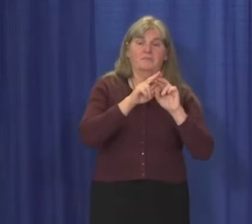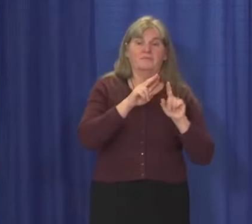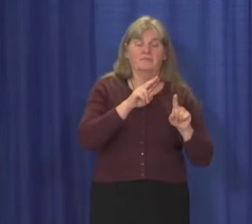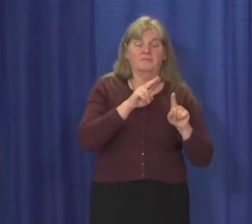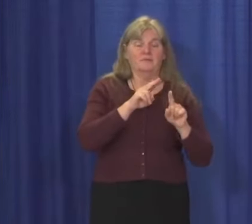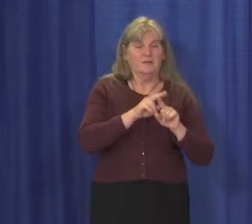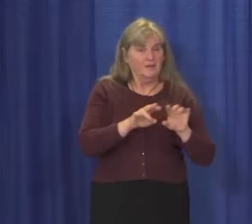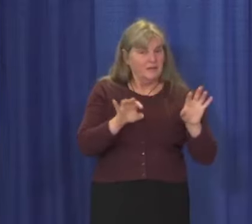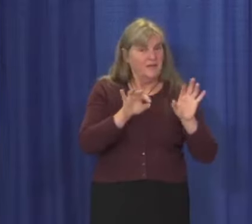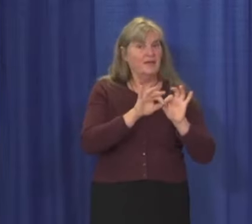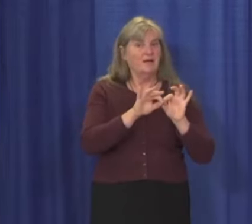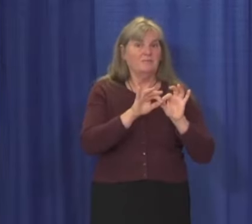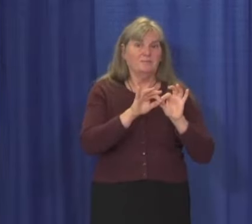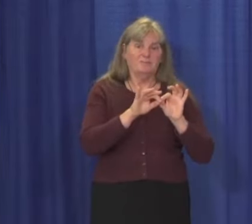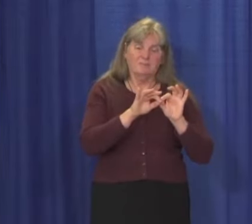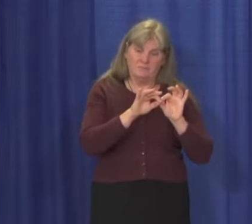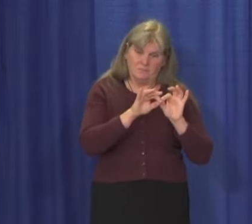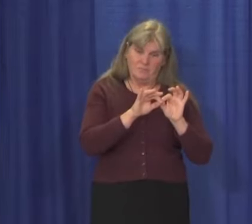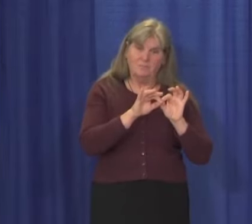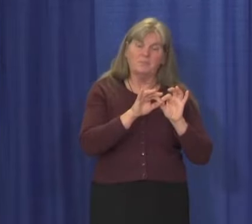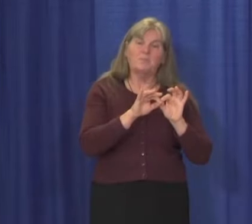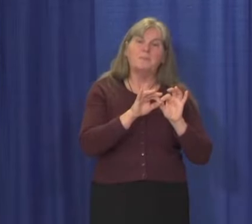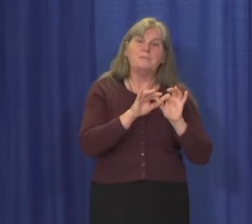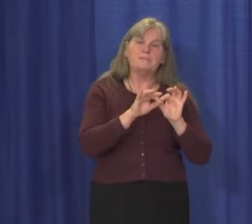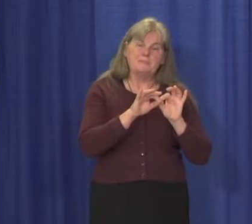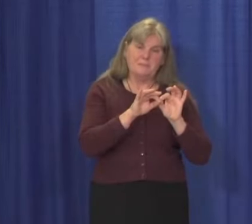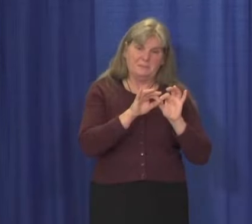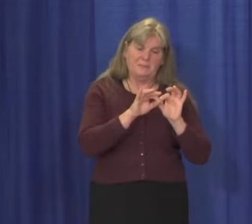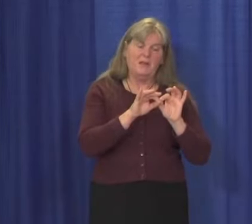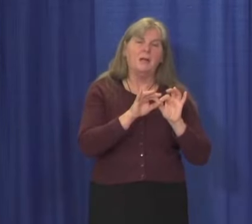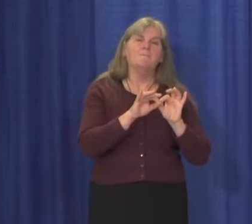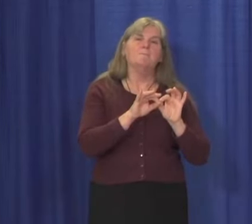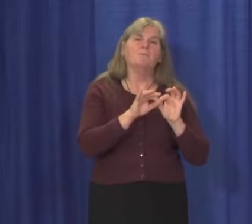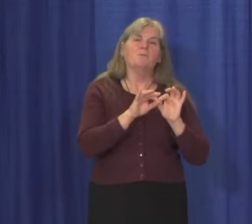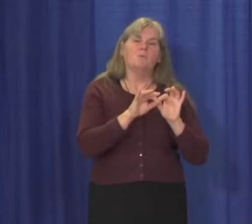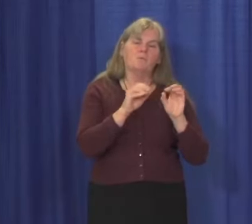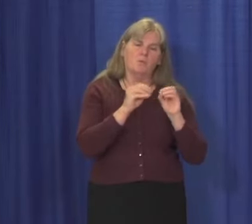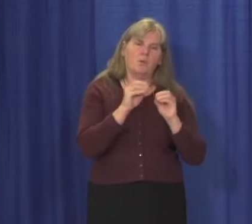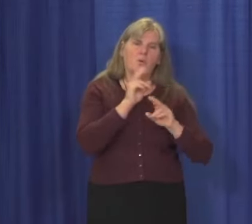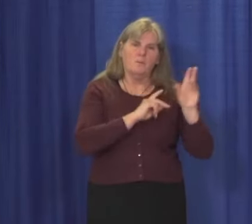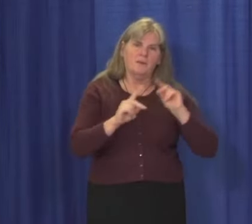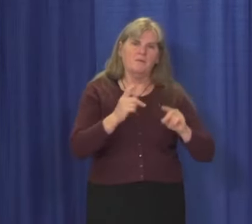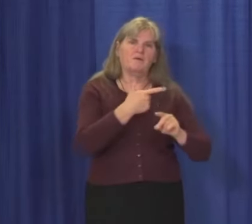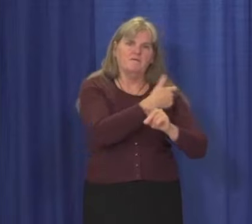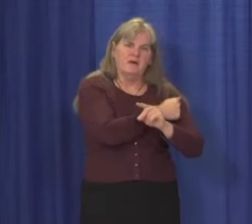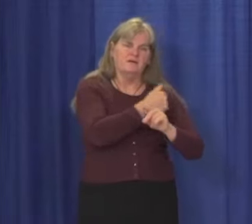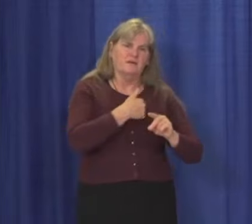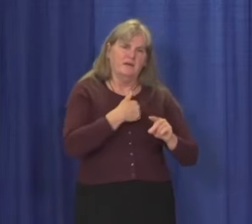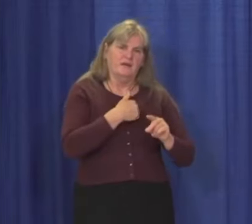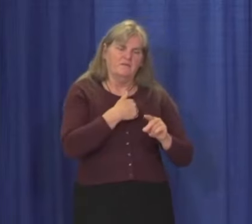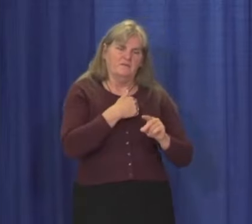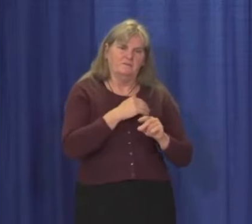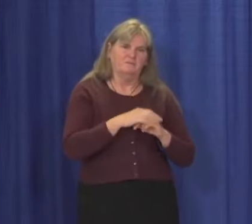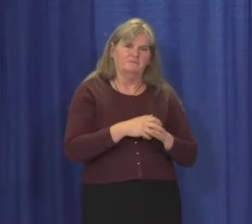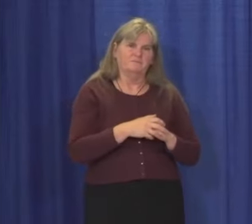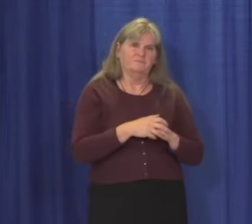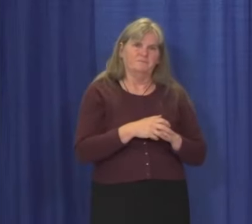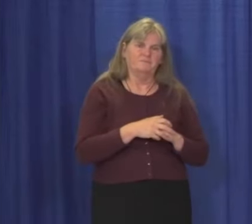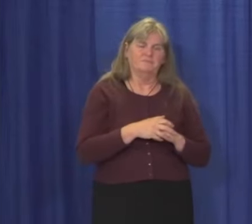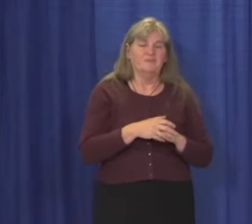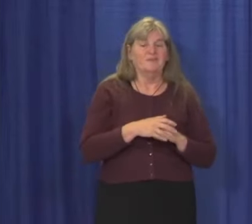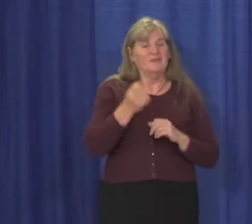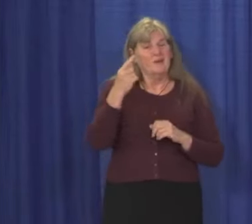we have to continue to decrease the size of our susceptible population. We cannot yet vaccine the